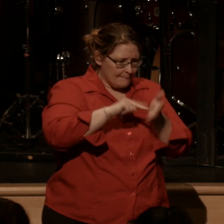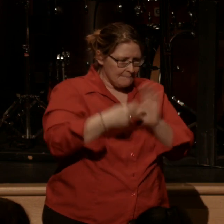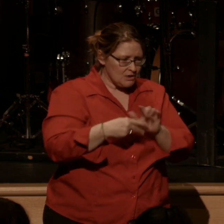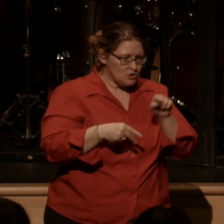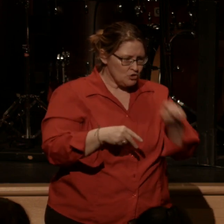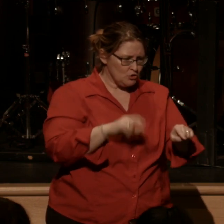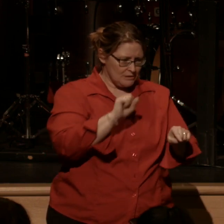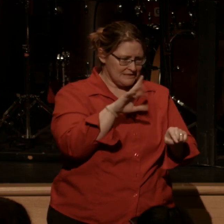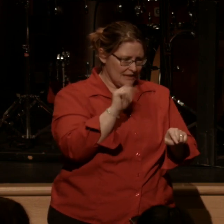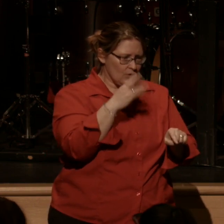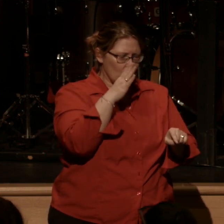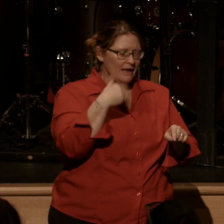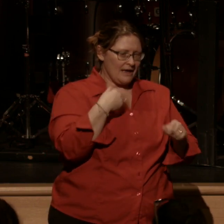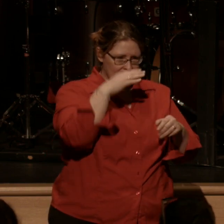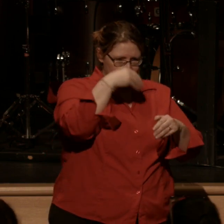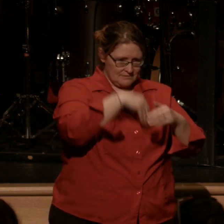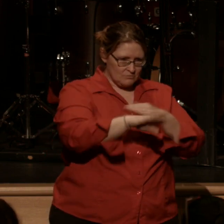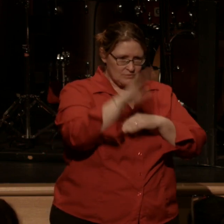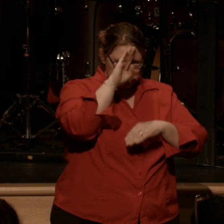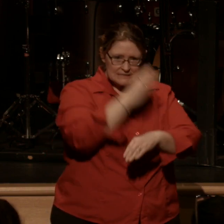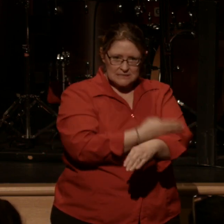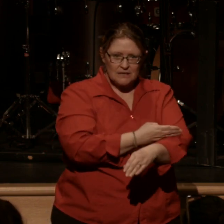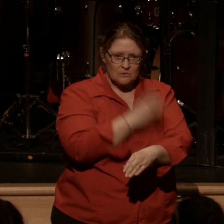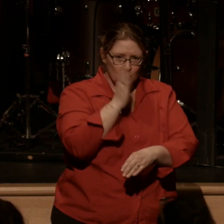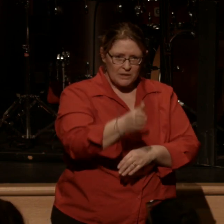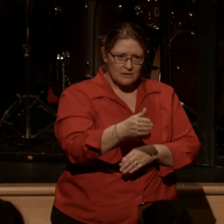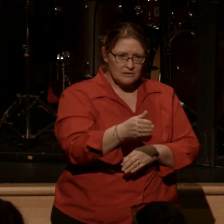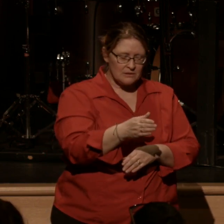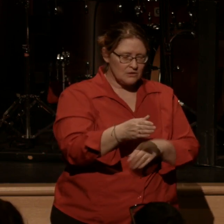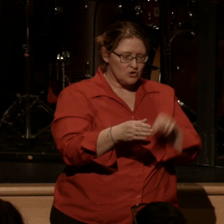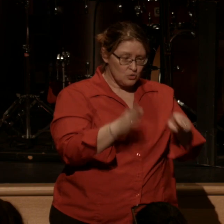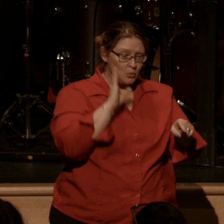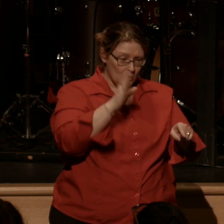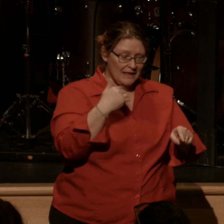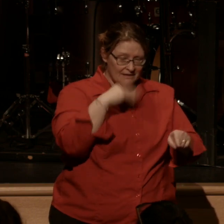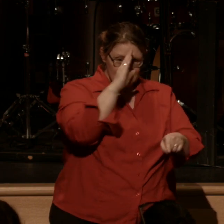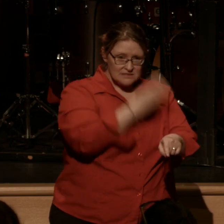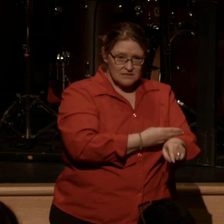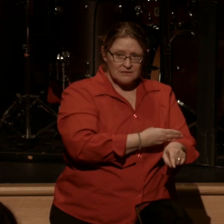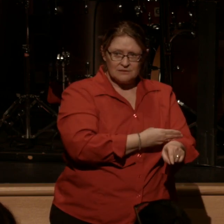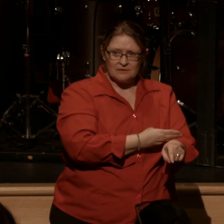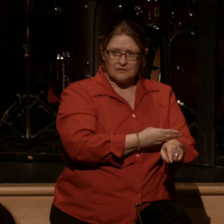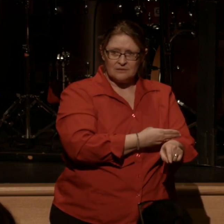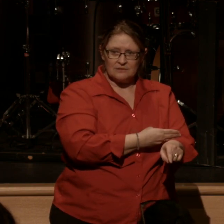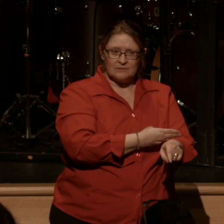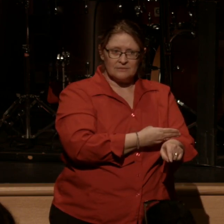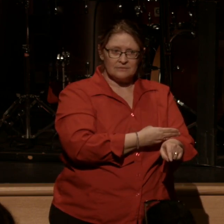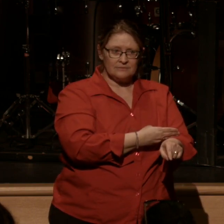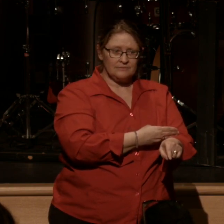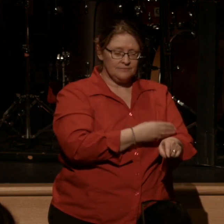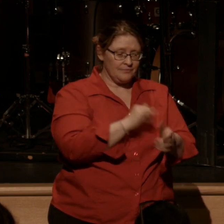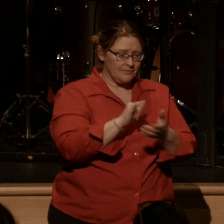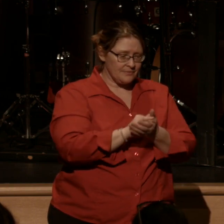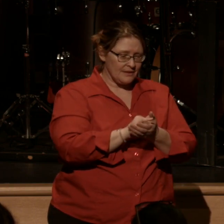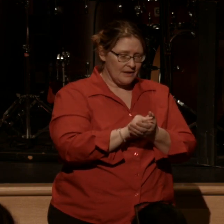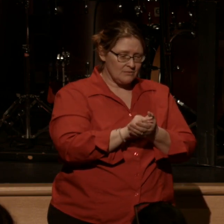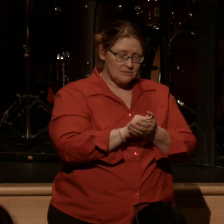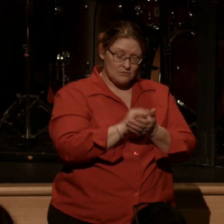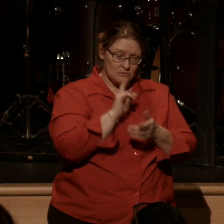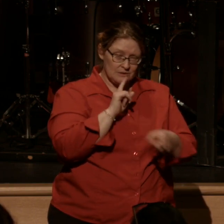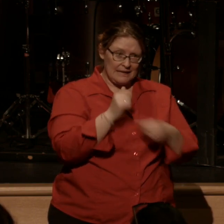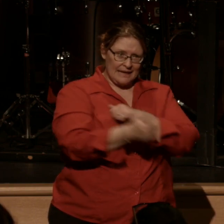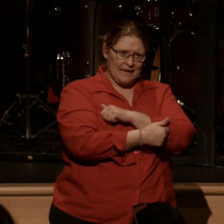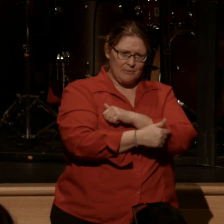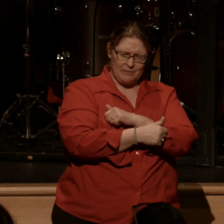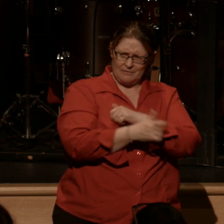and Sarah are going to have a son. You are going to have a son. This was challenging